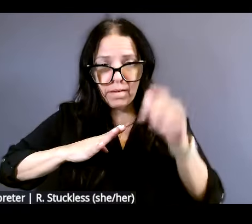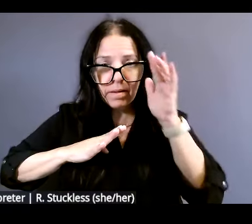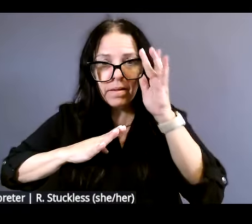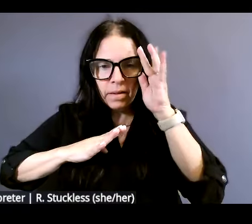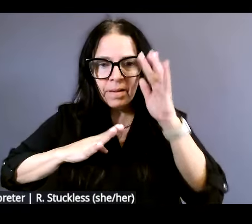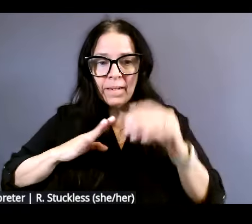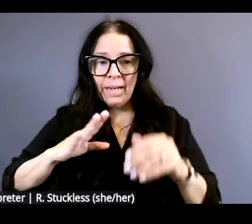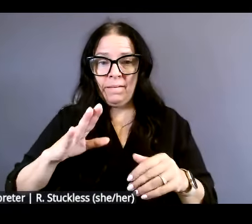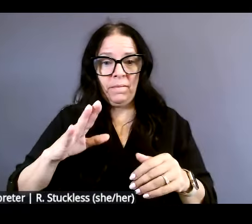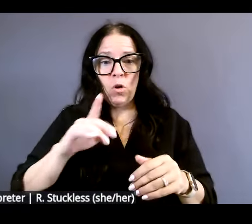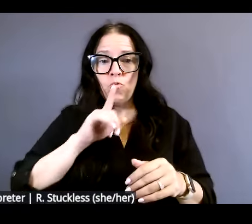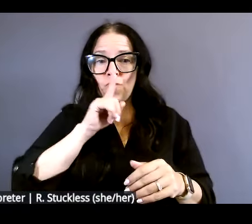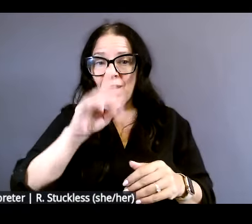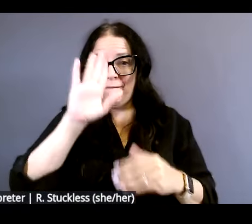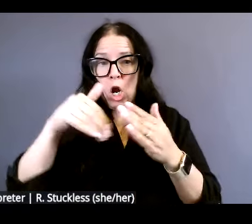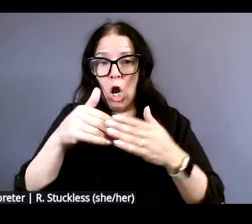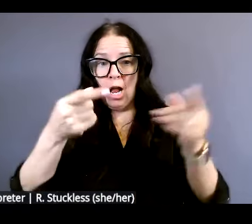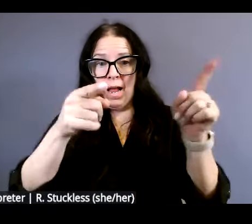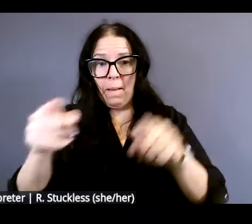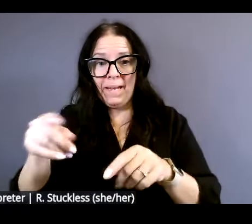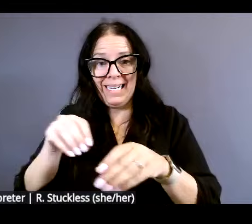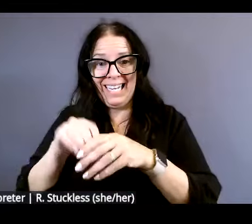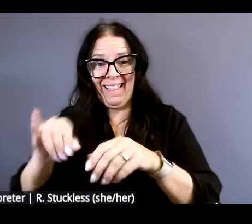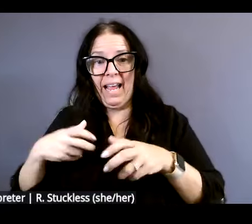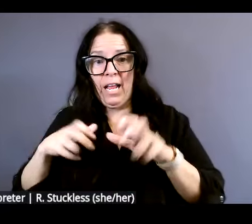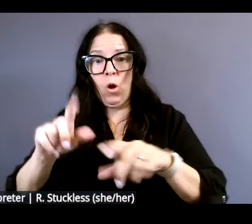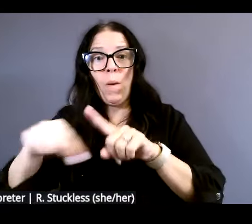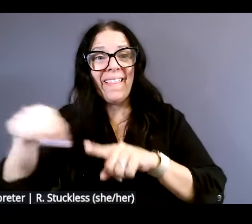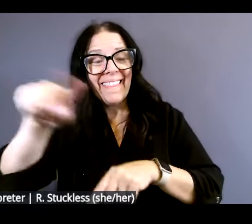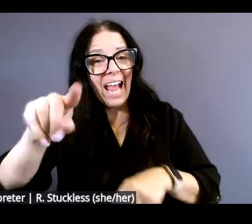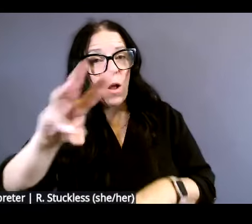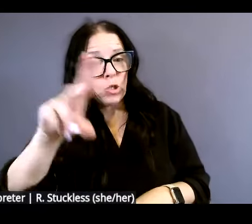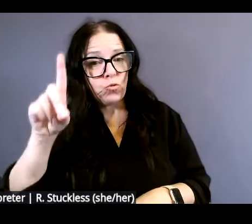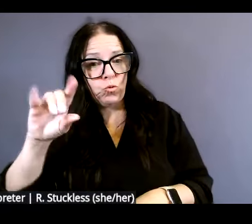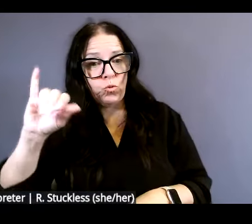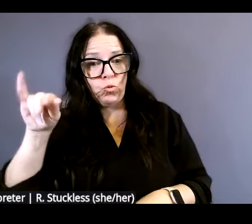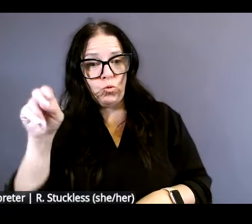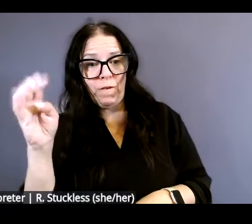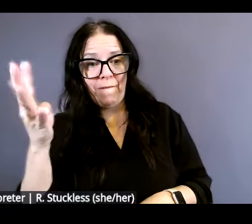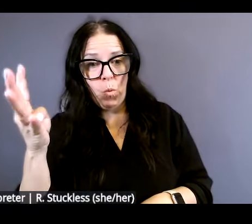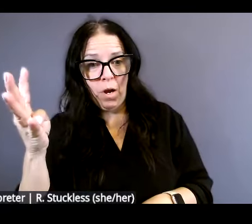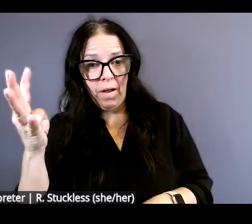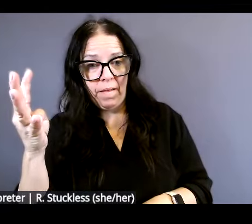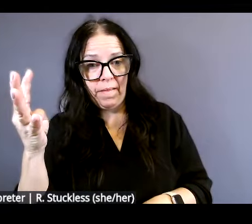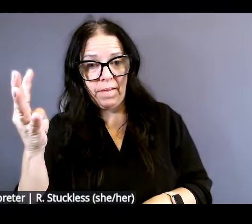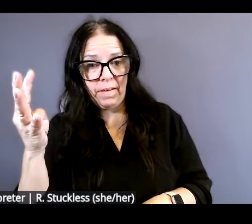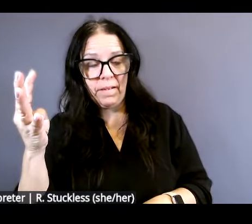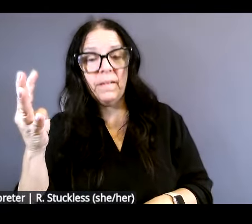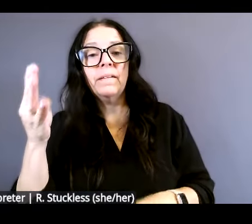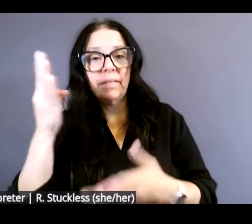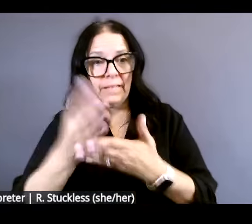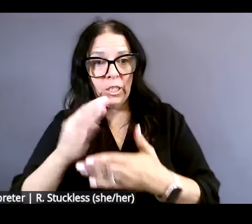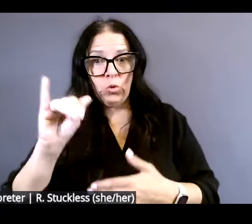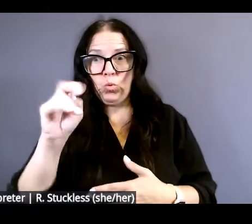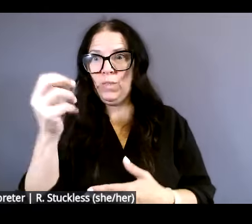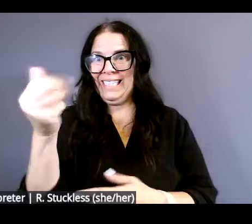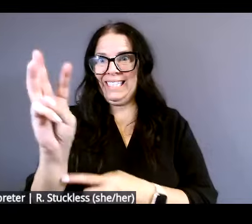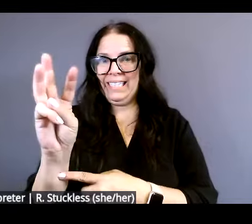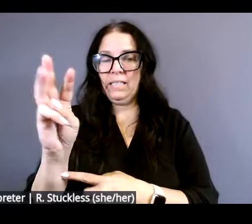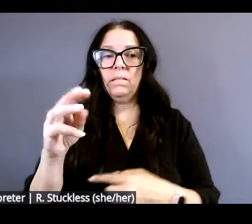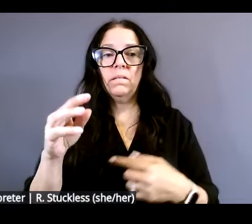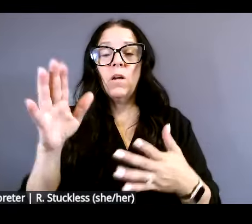4 petition on June 16. Quite simply, when a petition is withdrawn, the process stops. I have